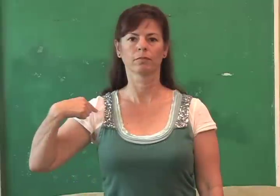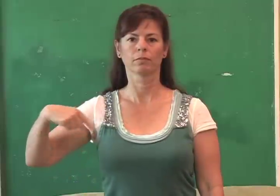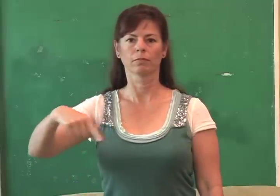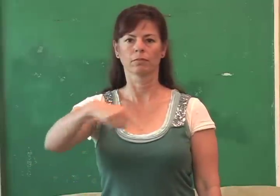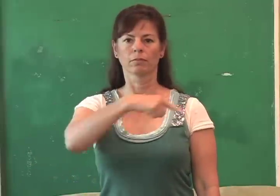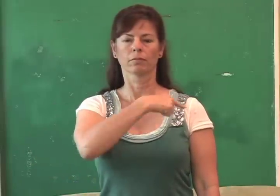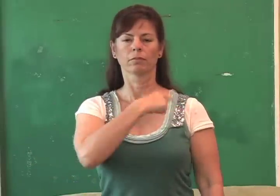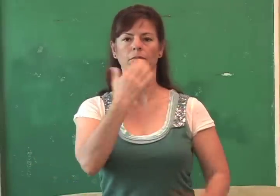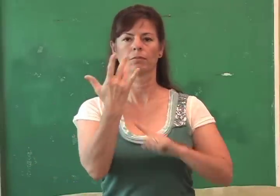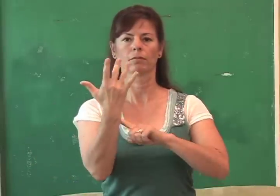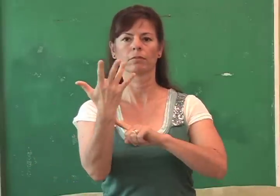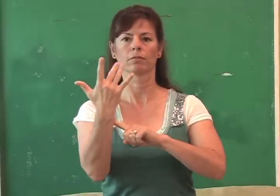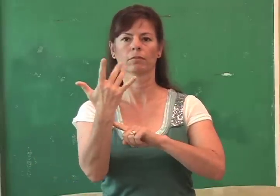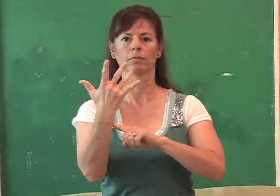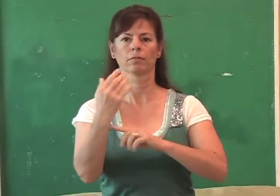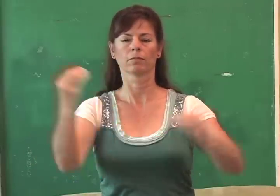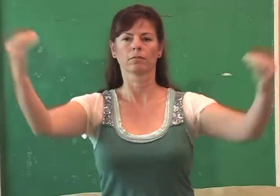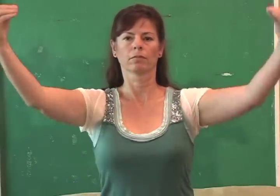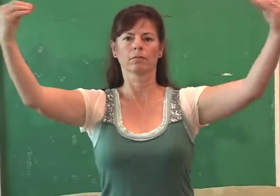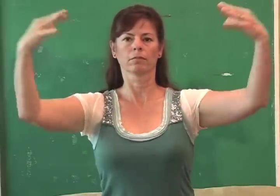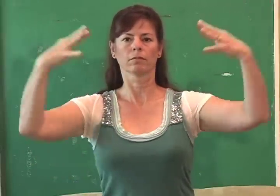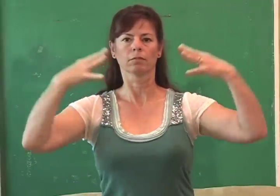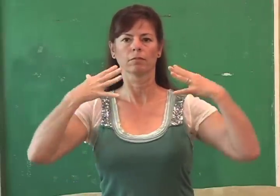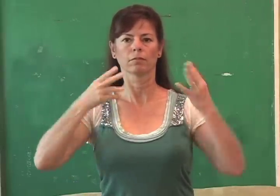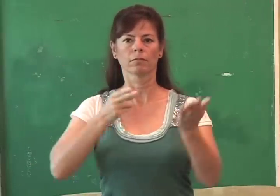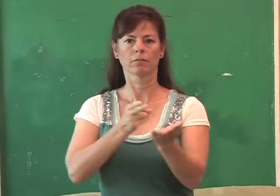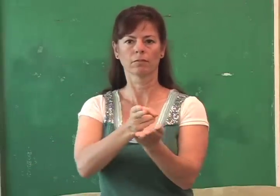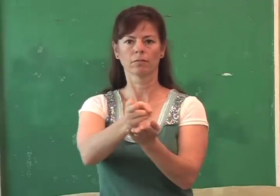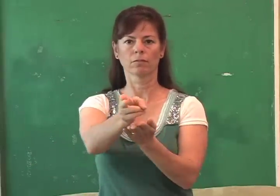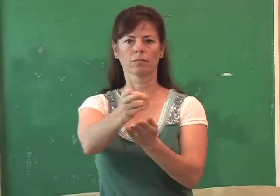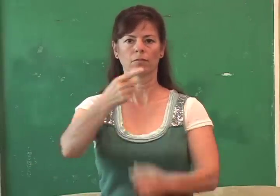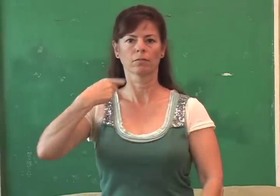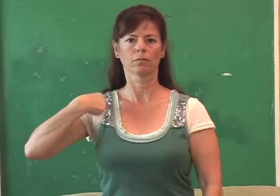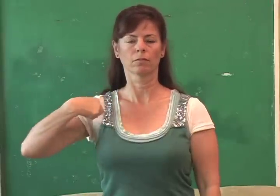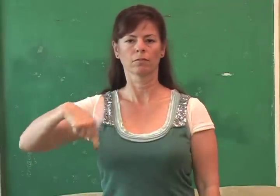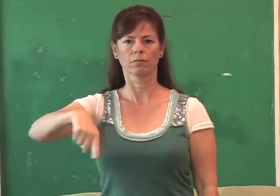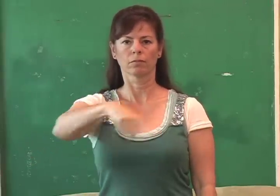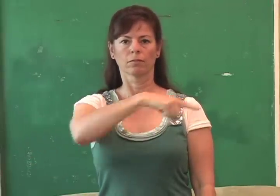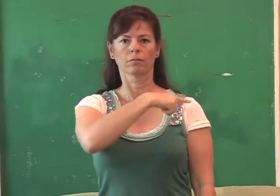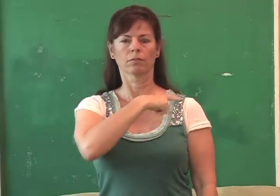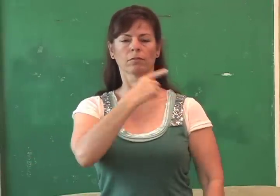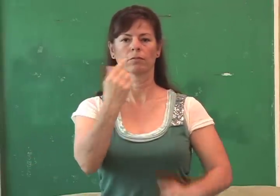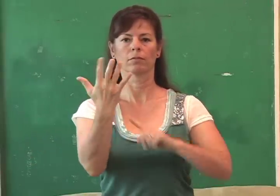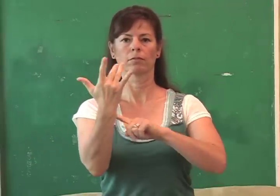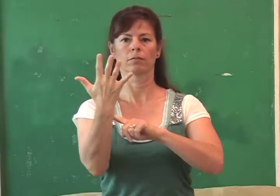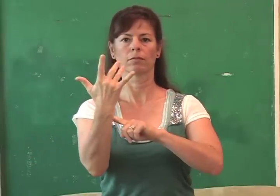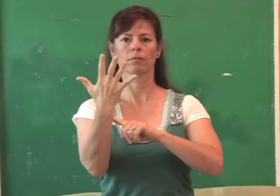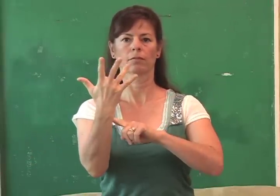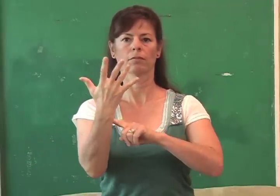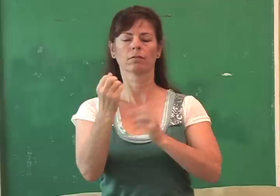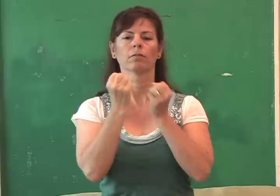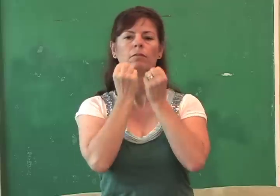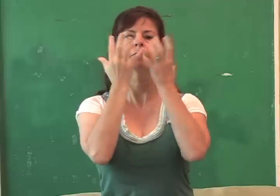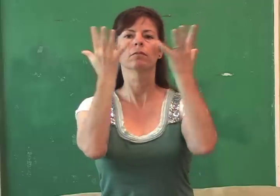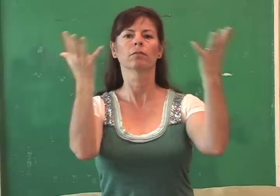We light this chalice for the light of truth. We light this chalice for the warmth of